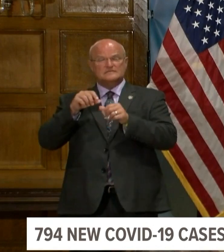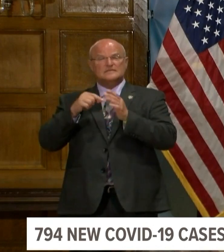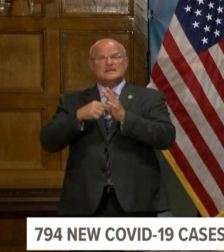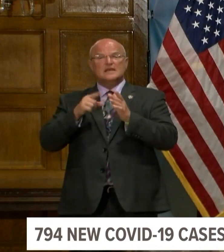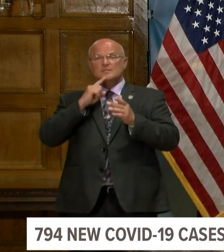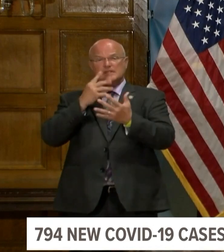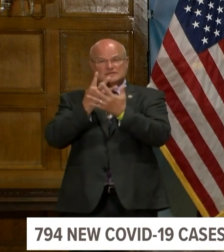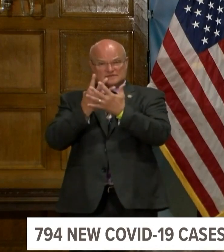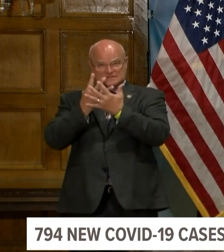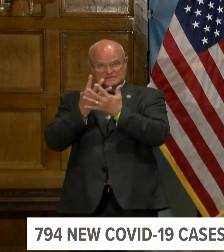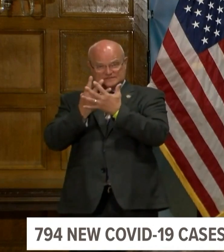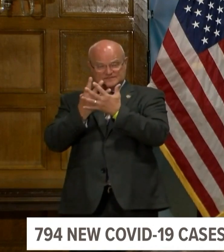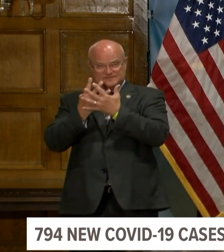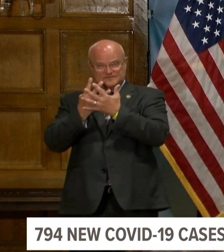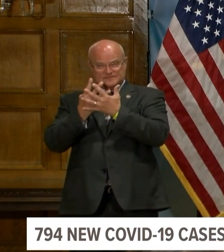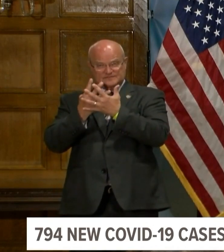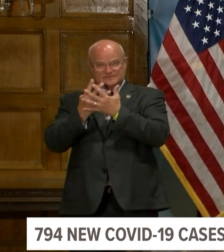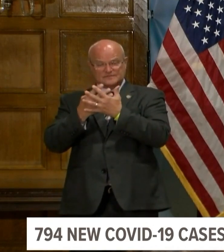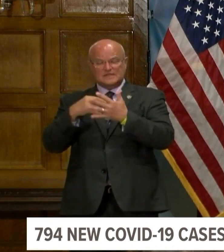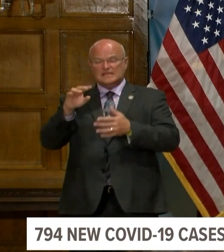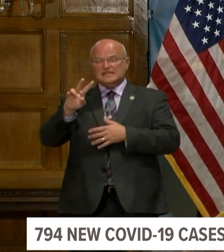indicated as being in correctional facilities,